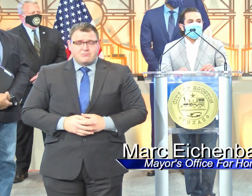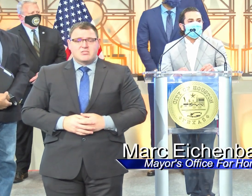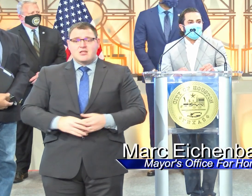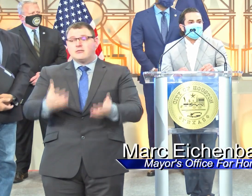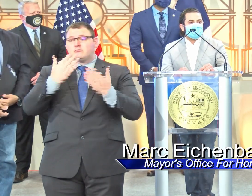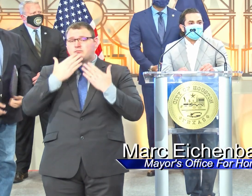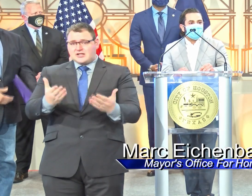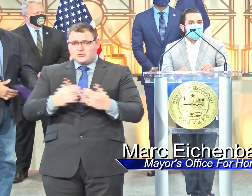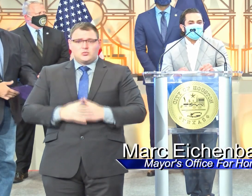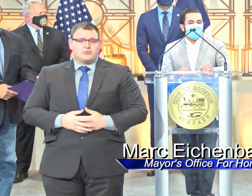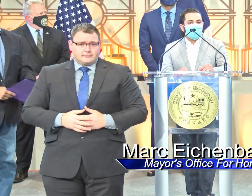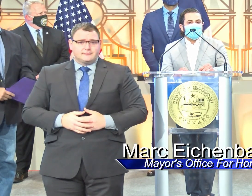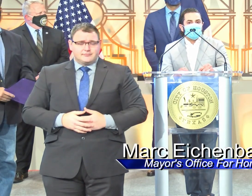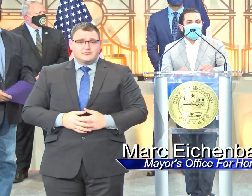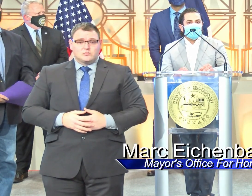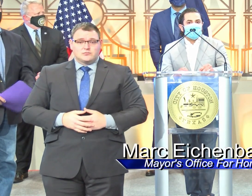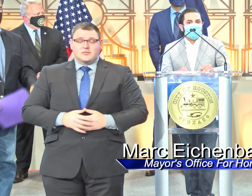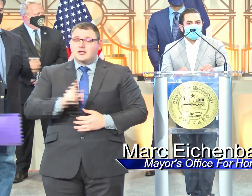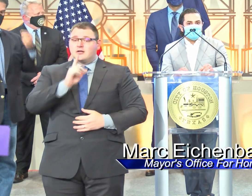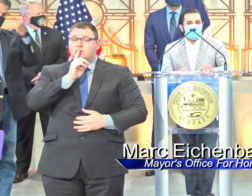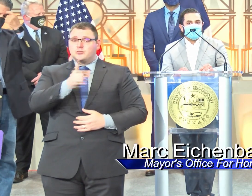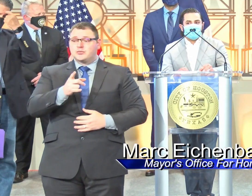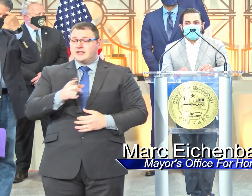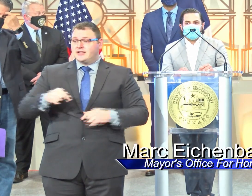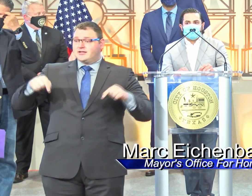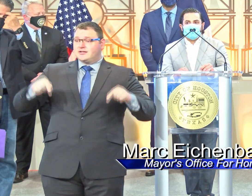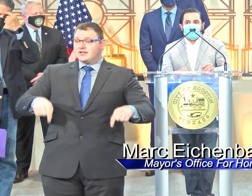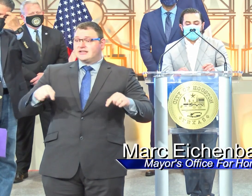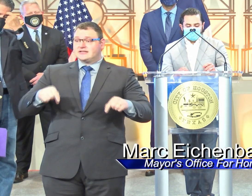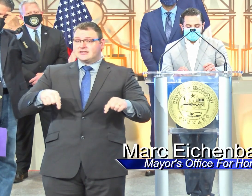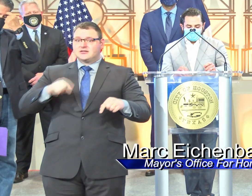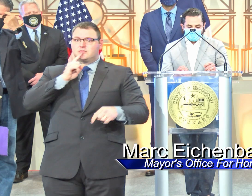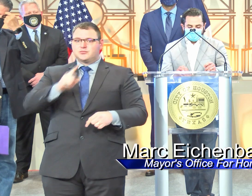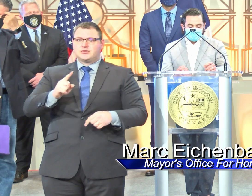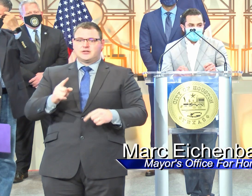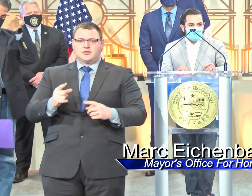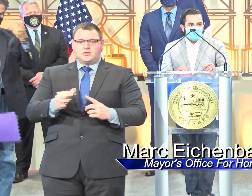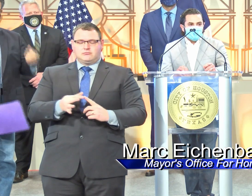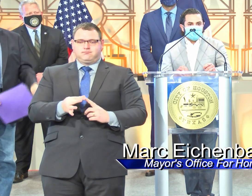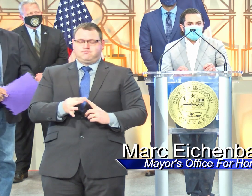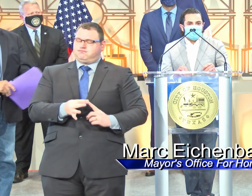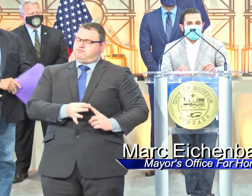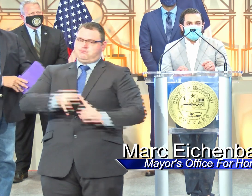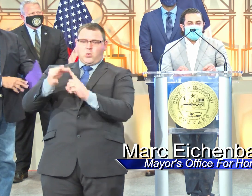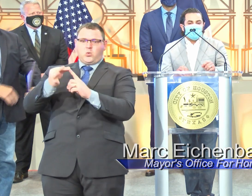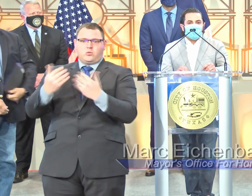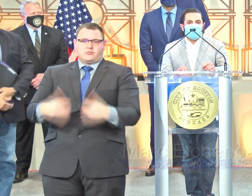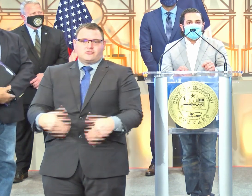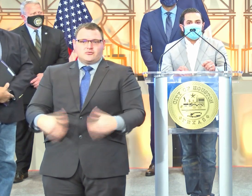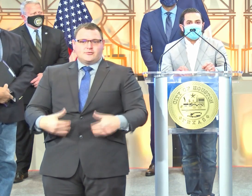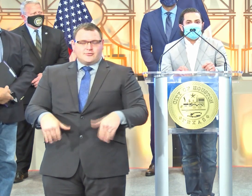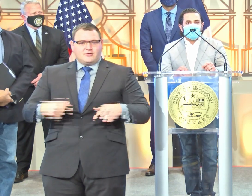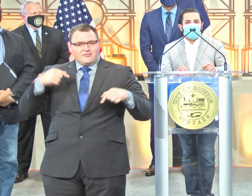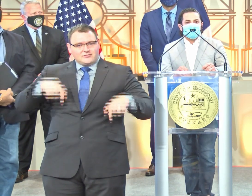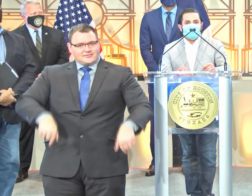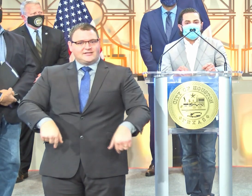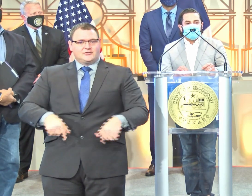million that was originally discussed to $65 million, and that budget has been updated to reflect the